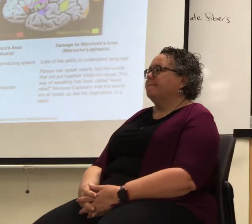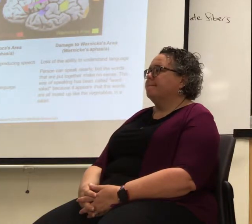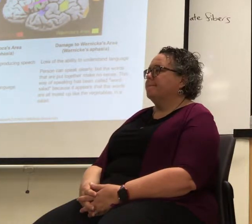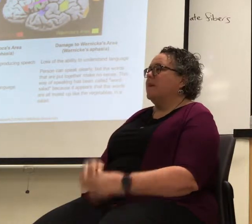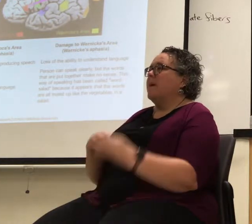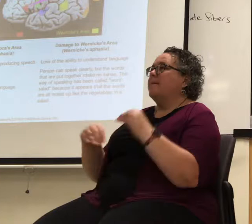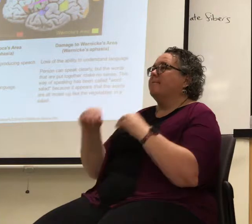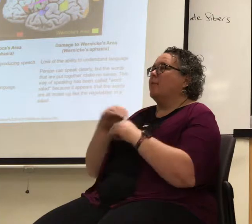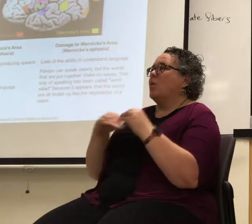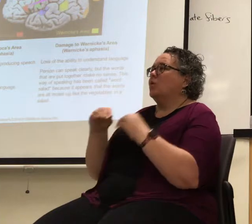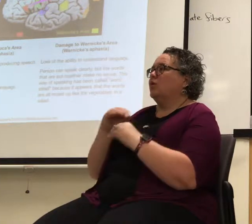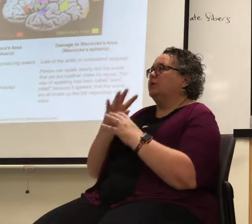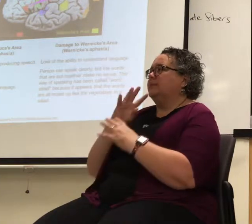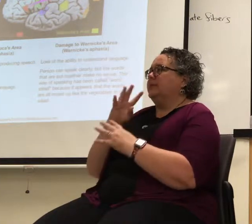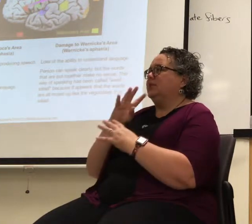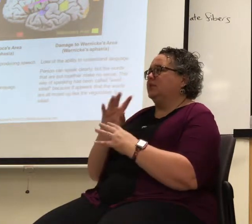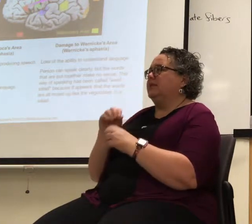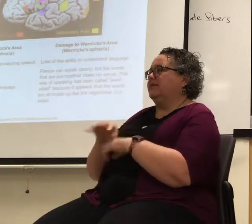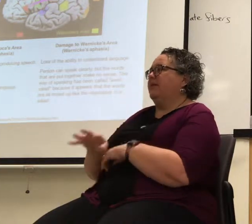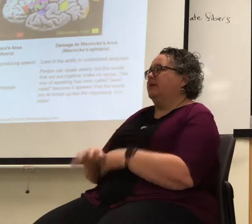Motor speech is affected.